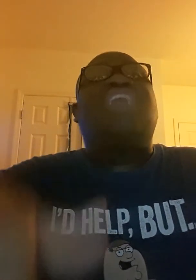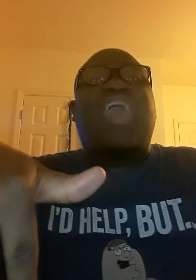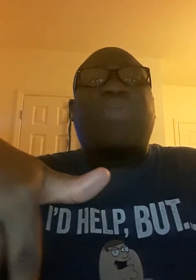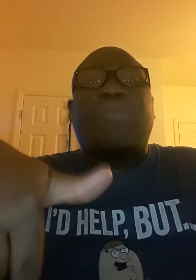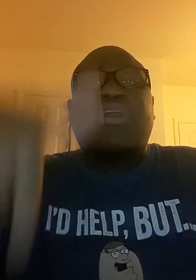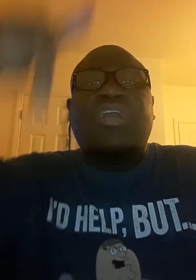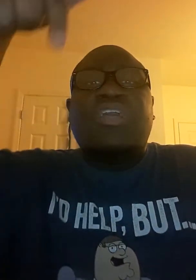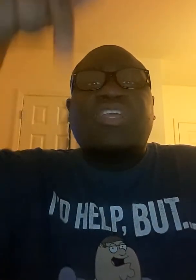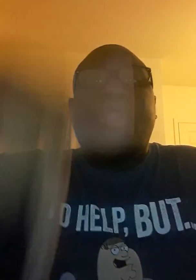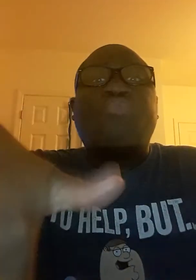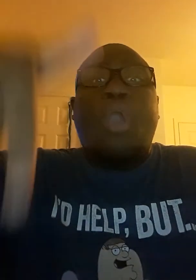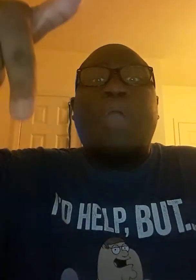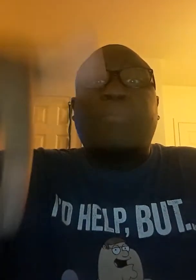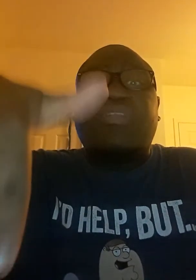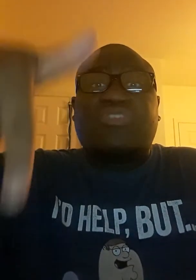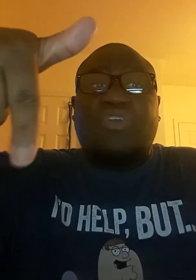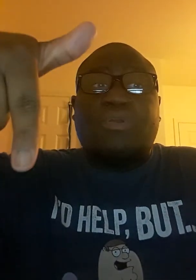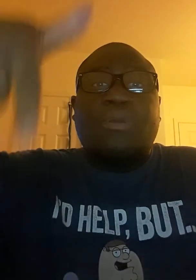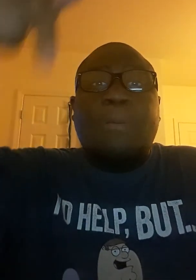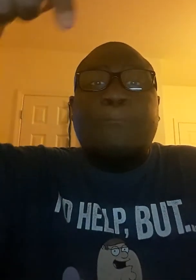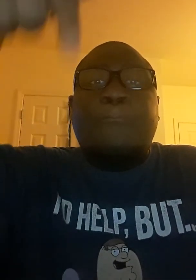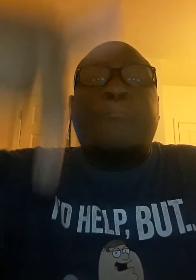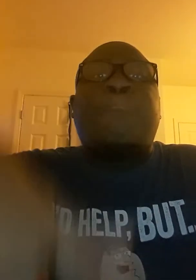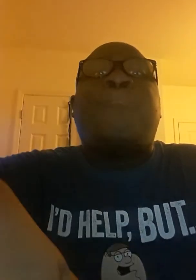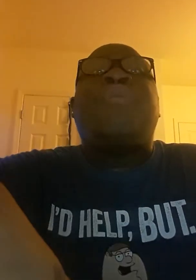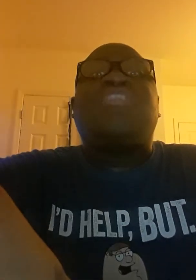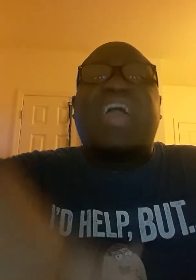game you want me to play,